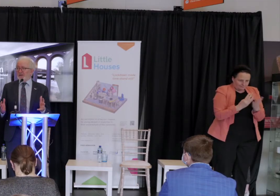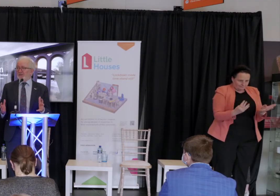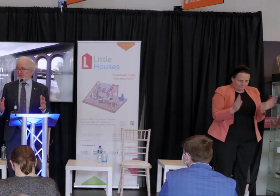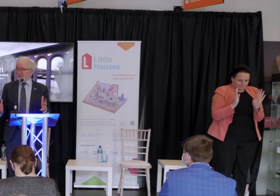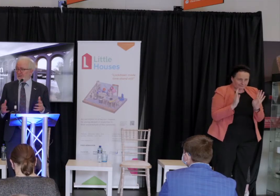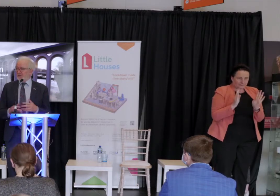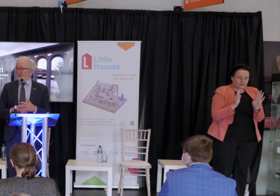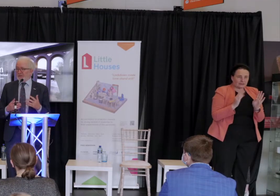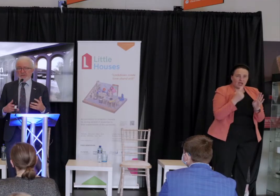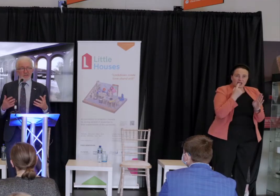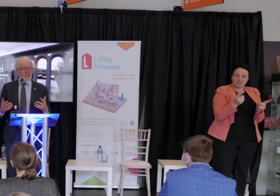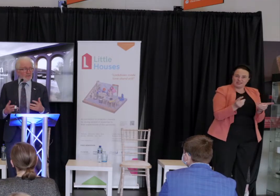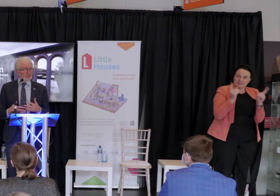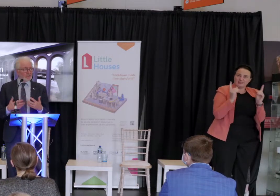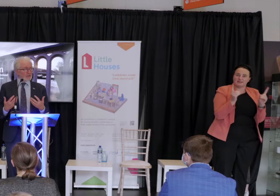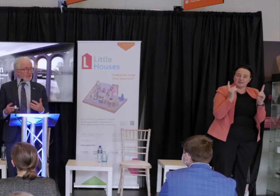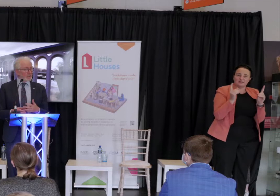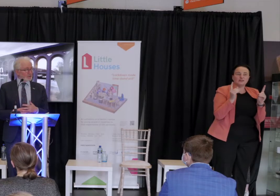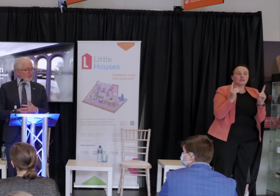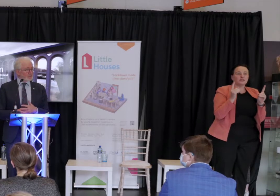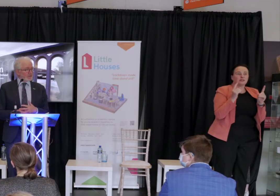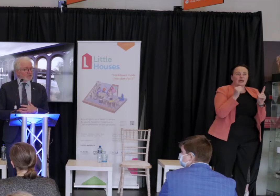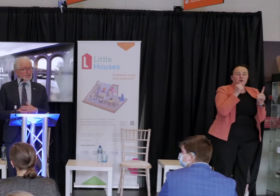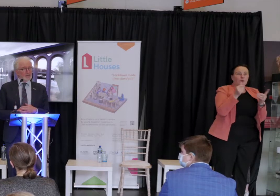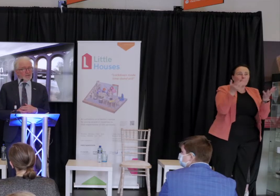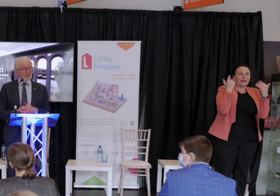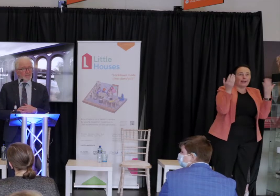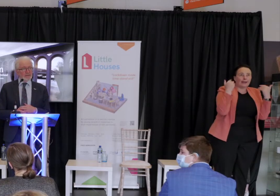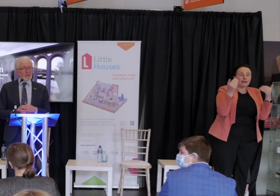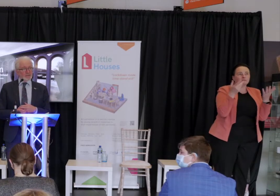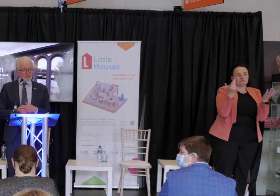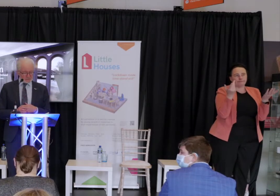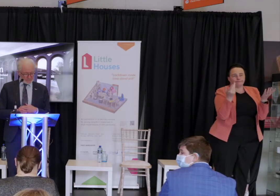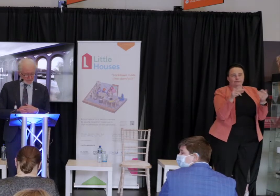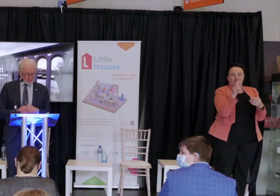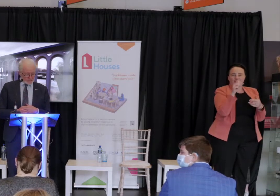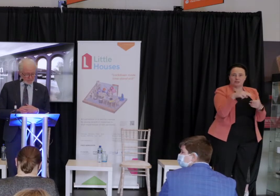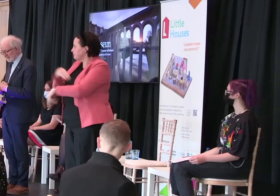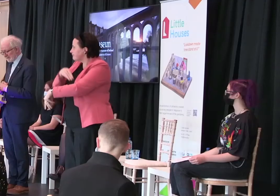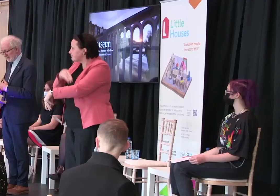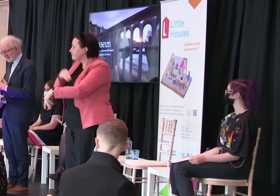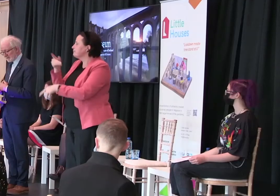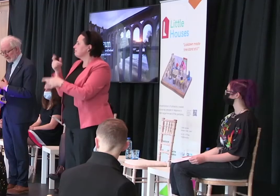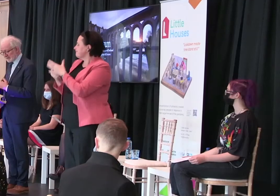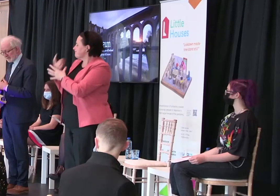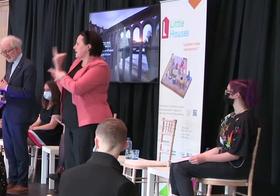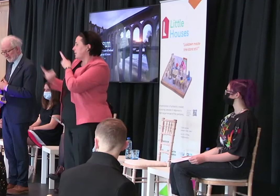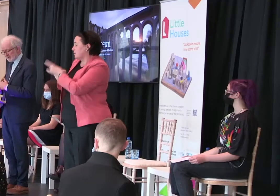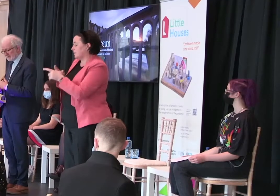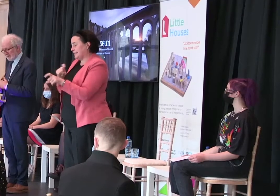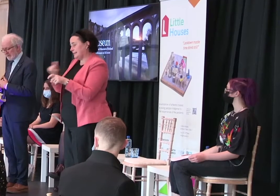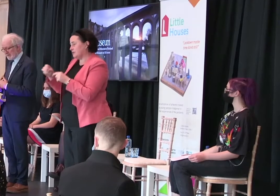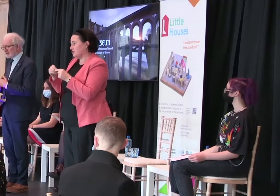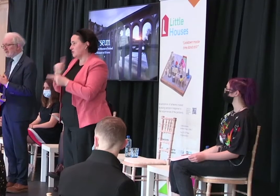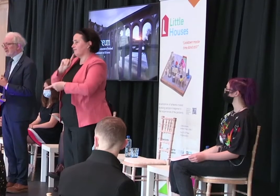quite dangerous because of ventilation and because of other issues that presented themselves throughout the pandemic, and that we're still trying to respond